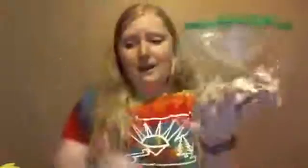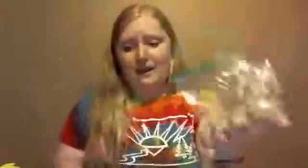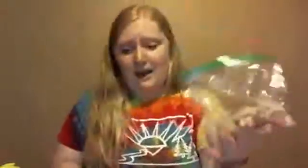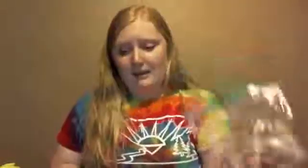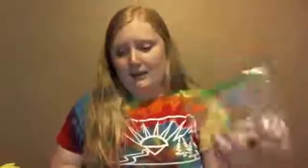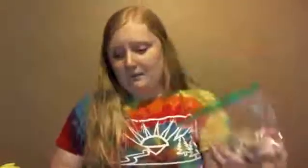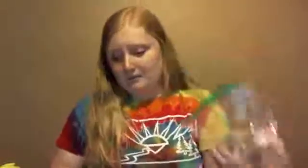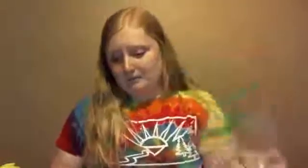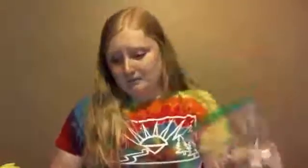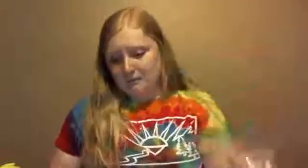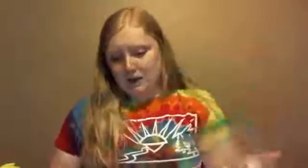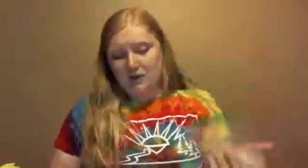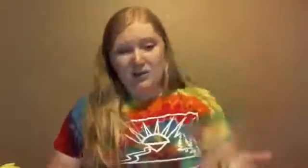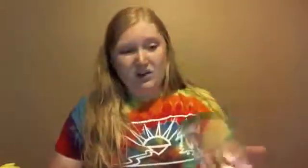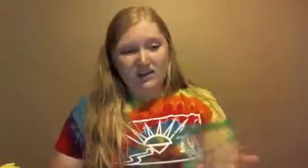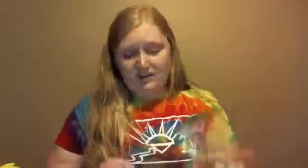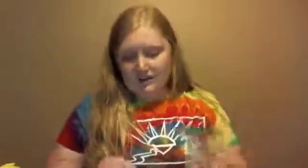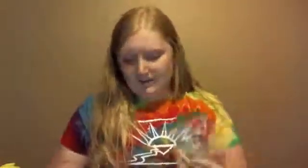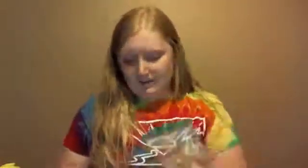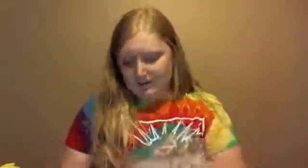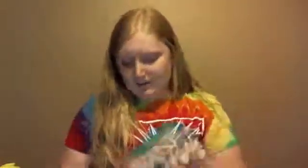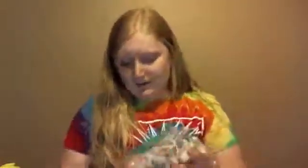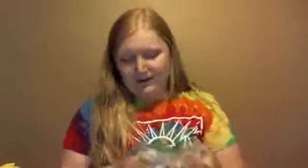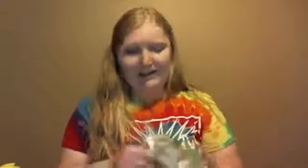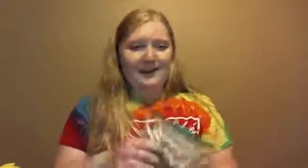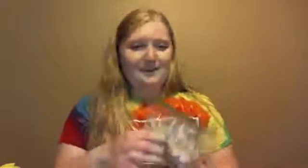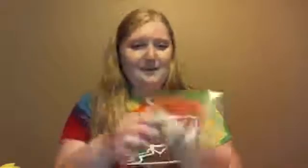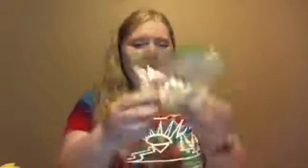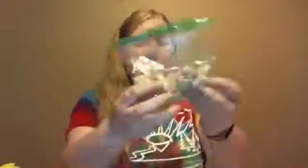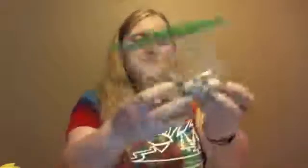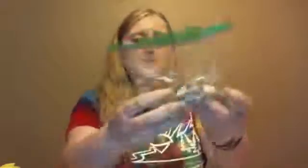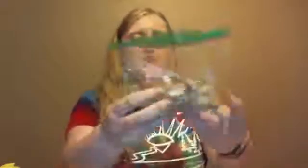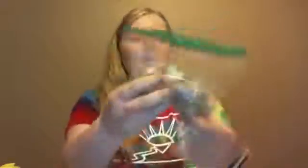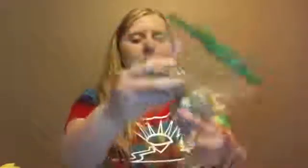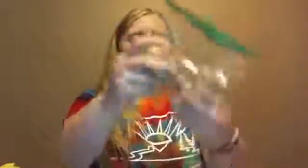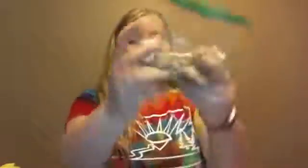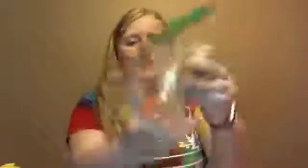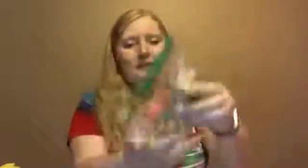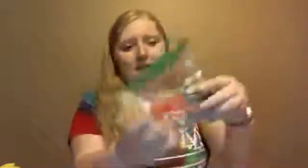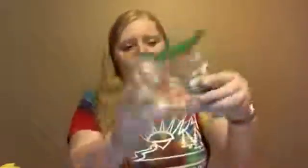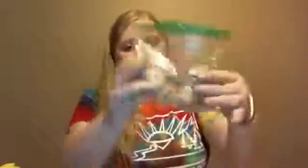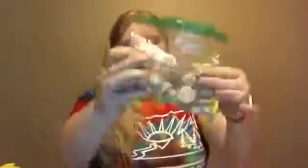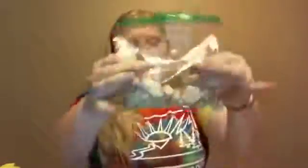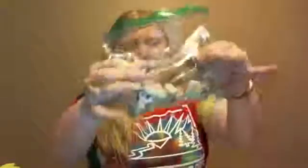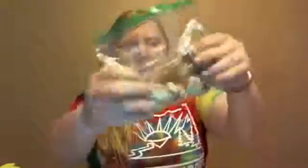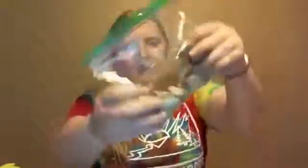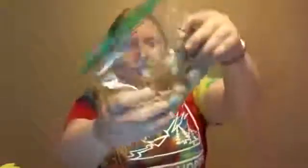very heavy. The rest of ours have been pretty light, but this one is a lot heavier.